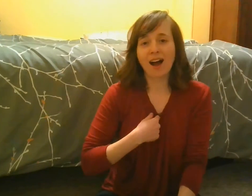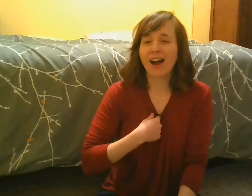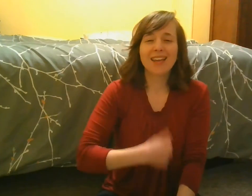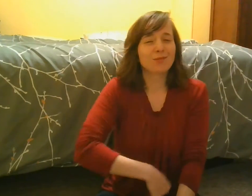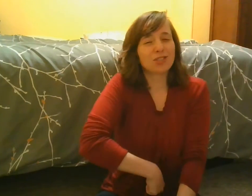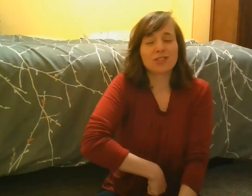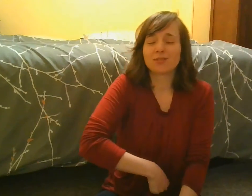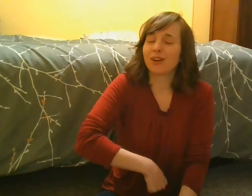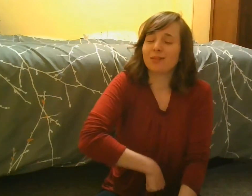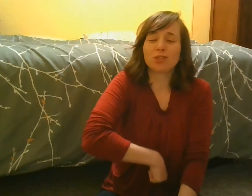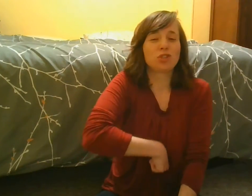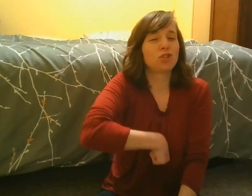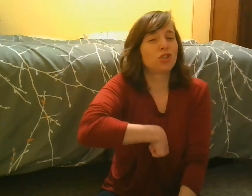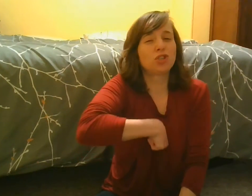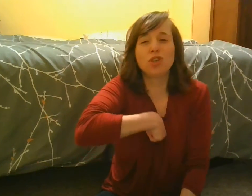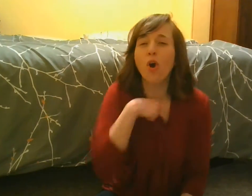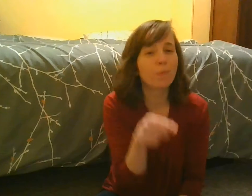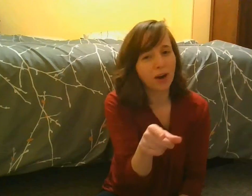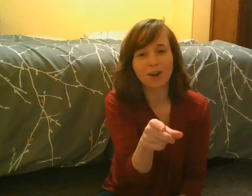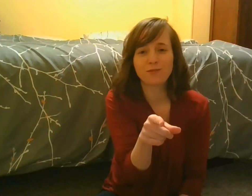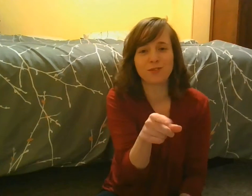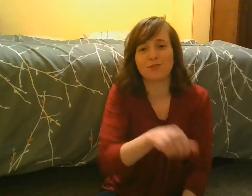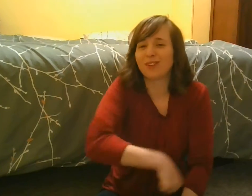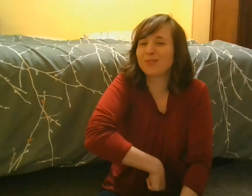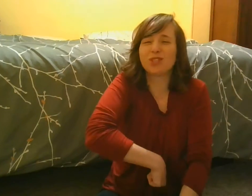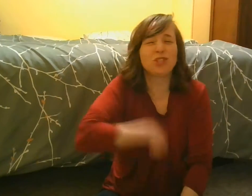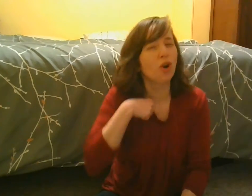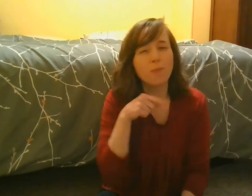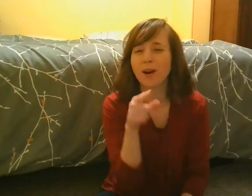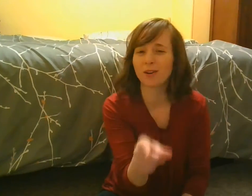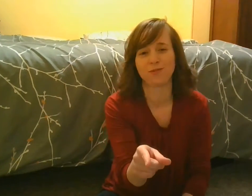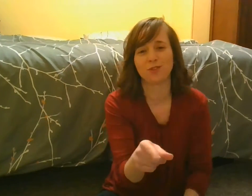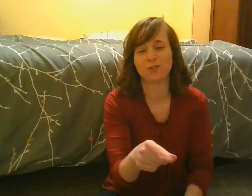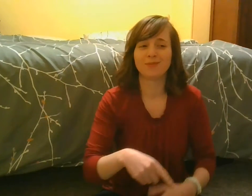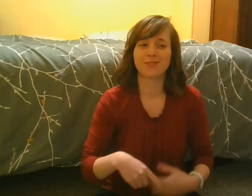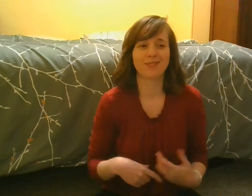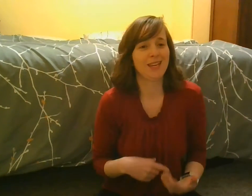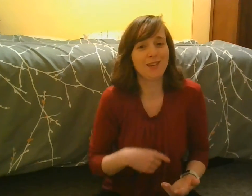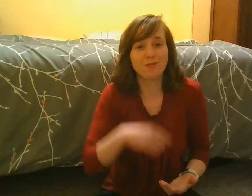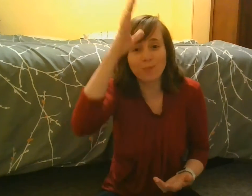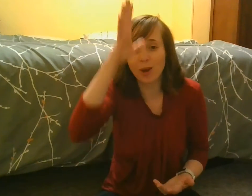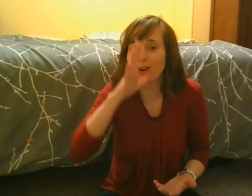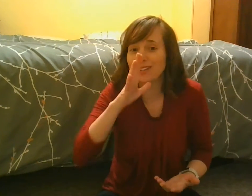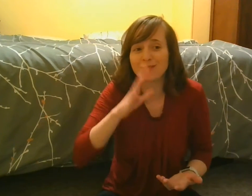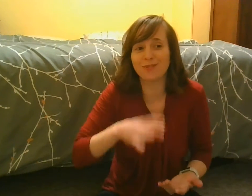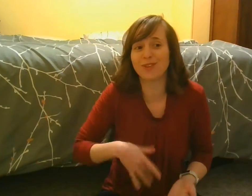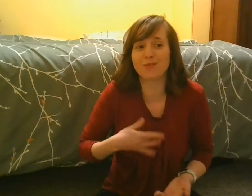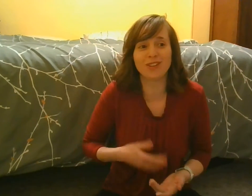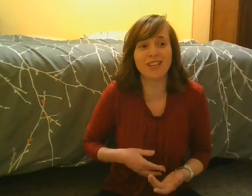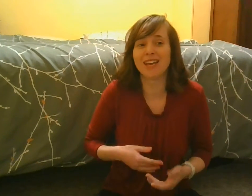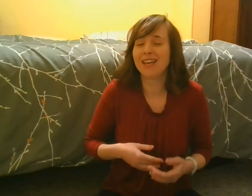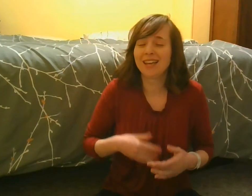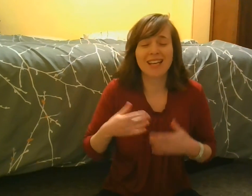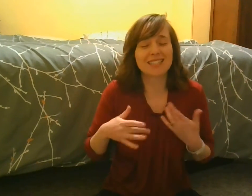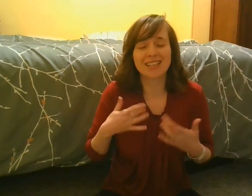I am just so proud of you. I'm so proud of you. Like if a parent is feeling really